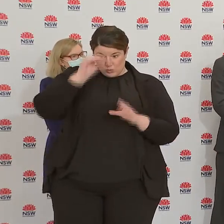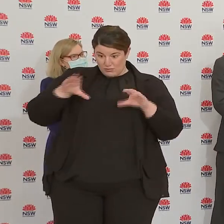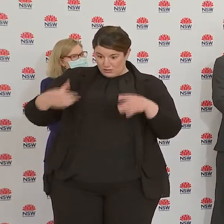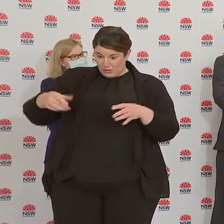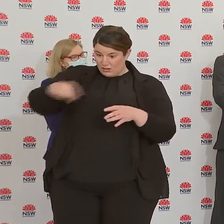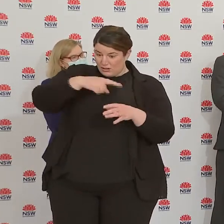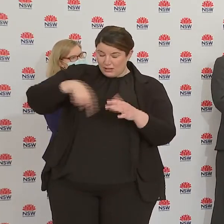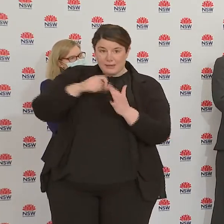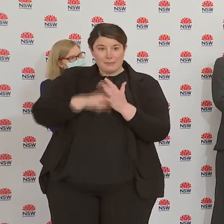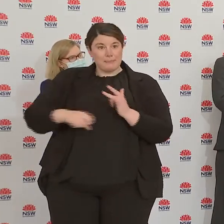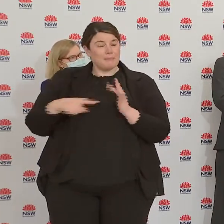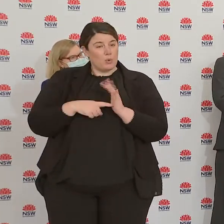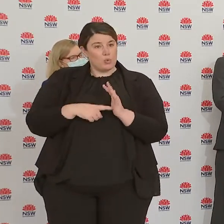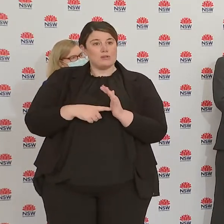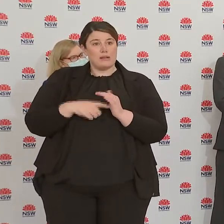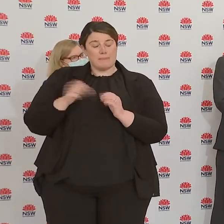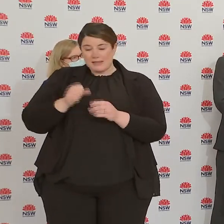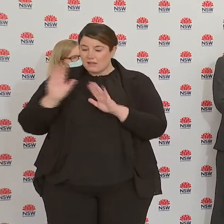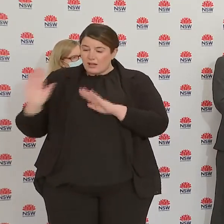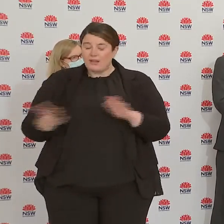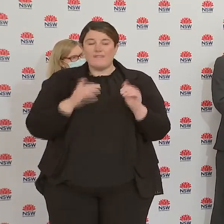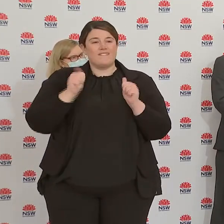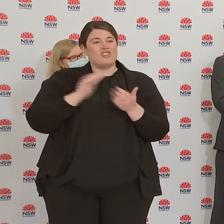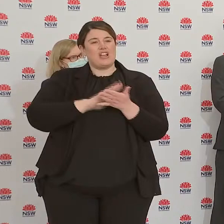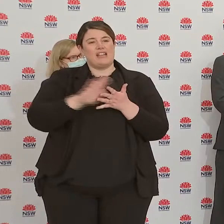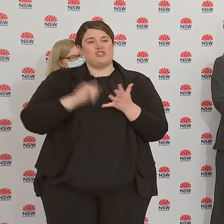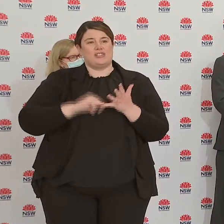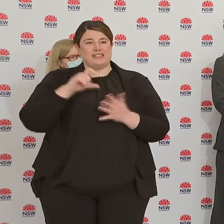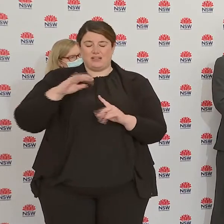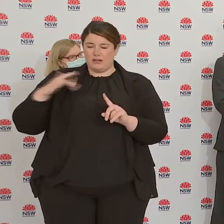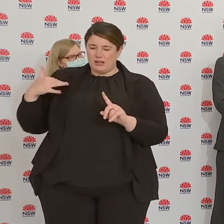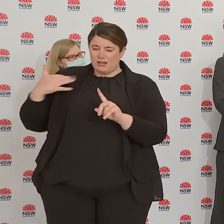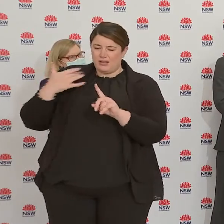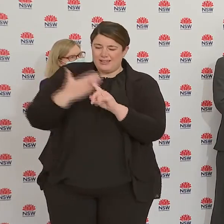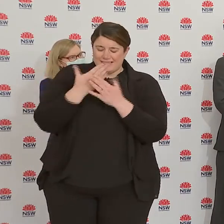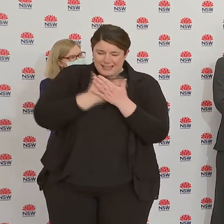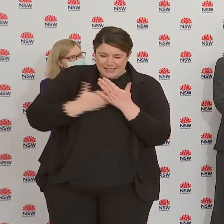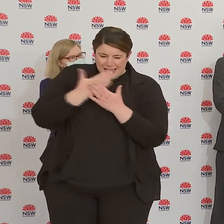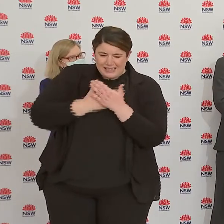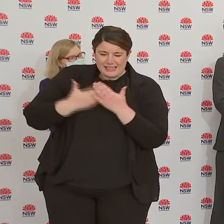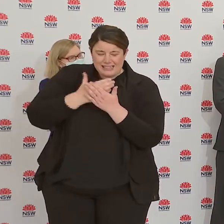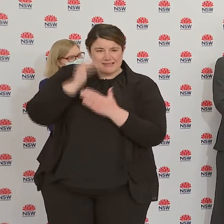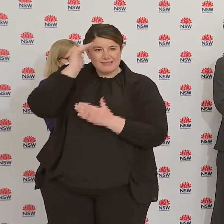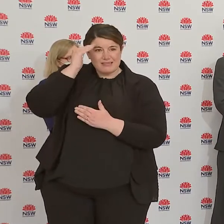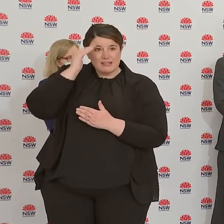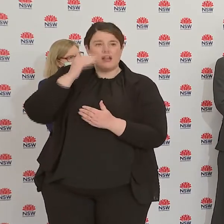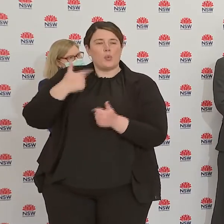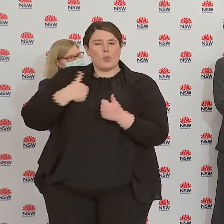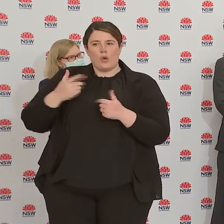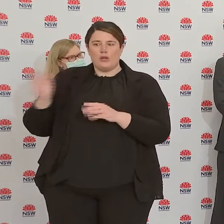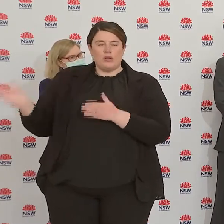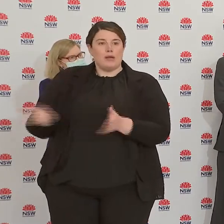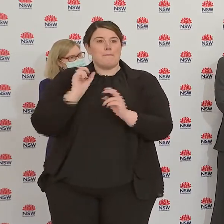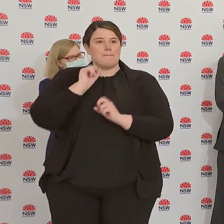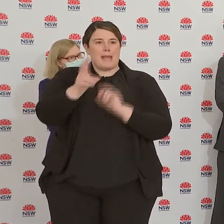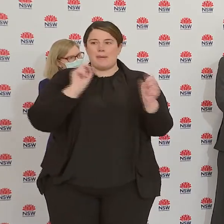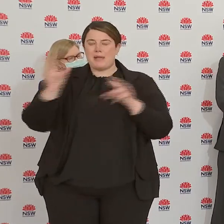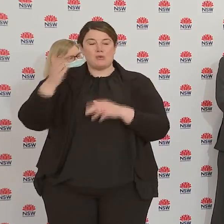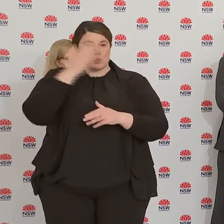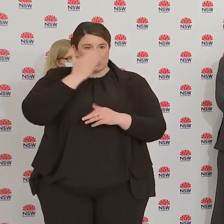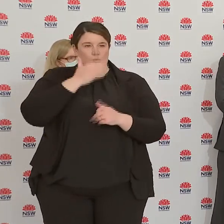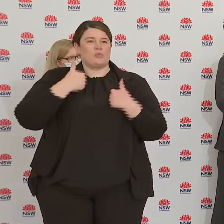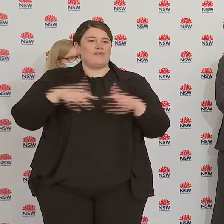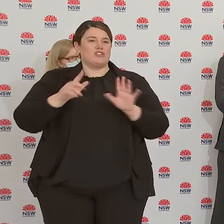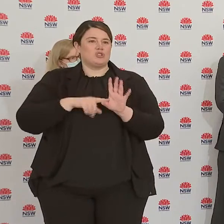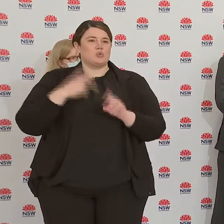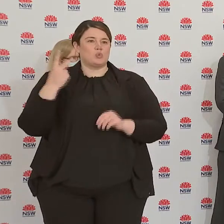able to complete their HSC exams and make sure that they have those qualifications they've worked hard for. So we know that for 16